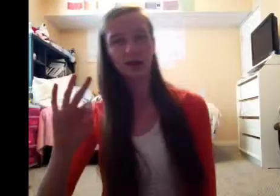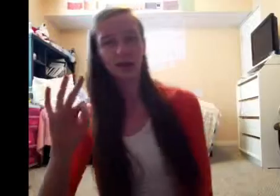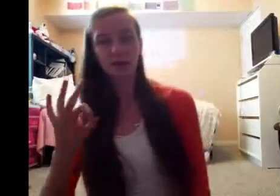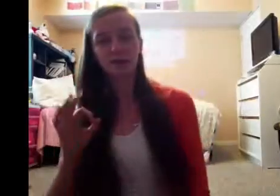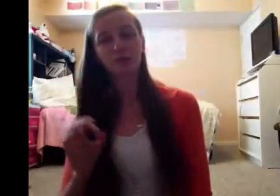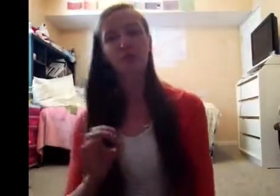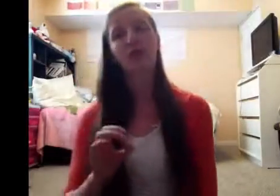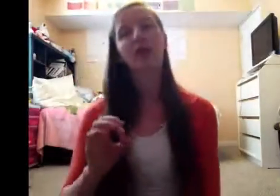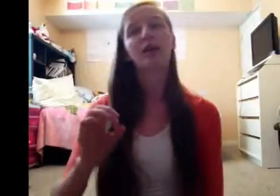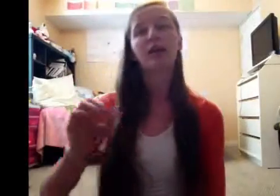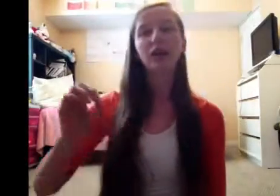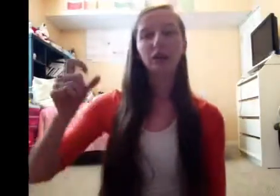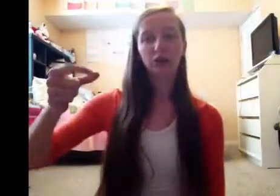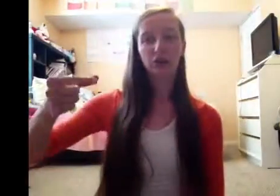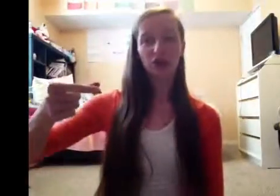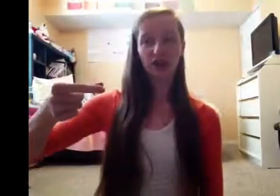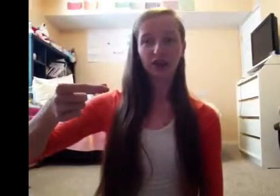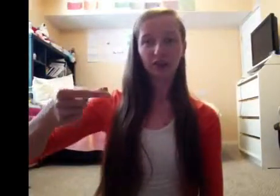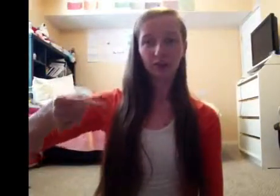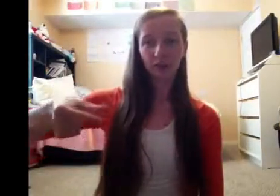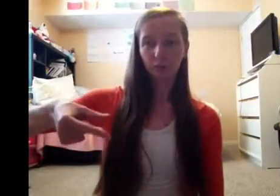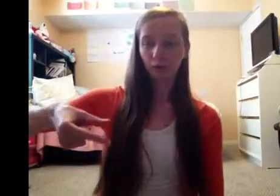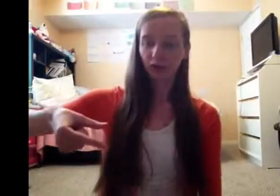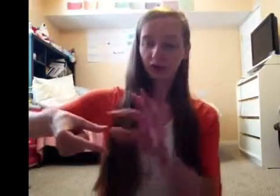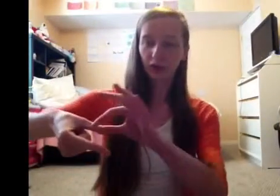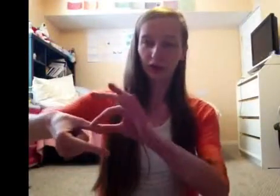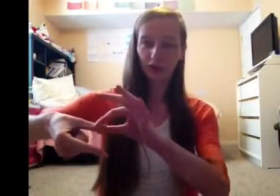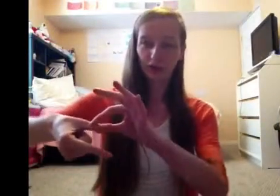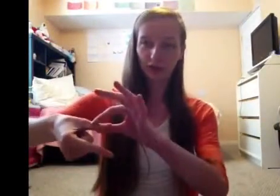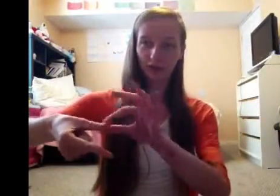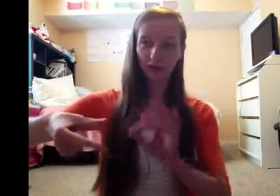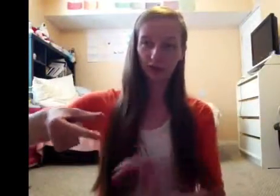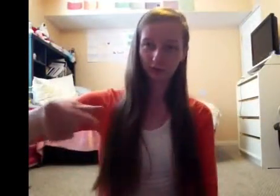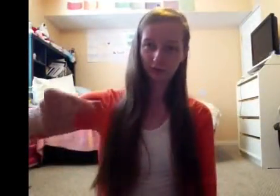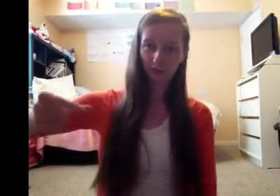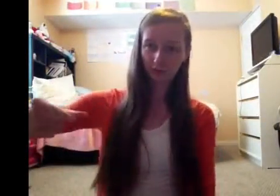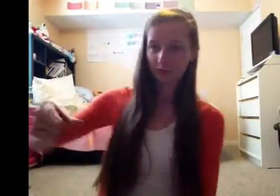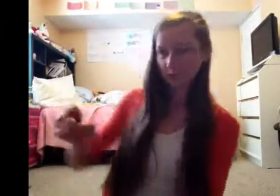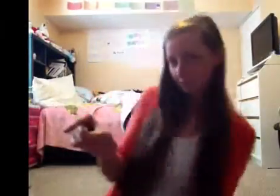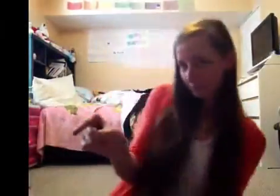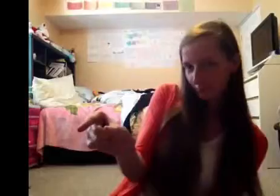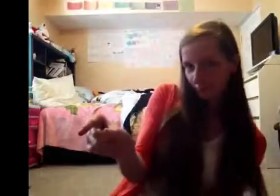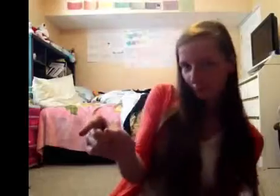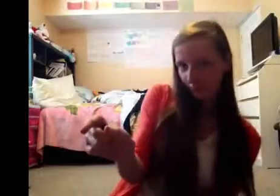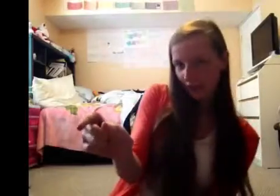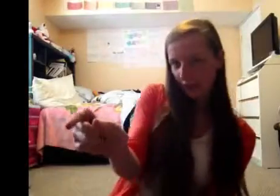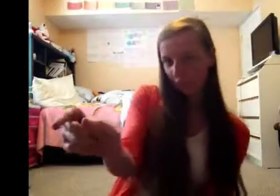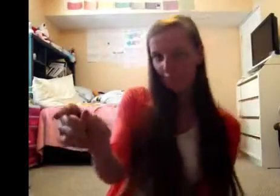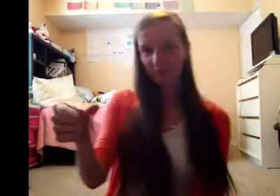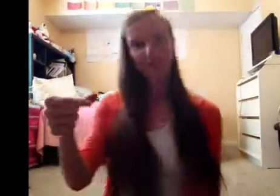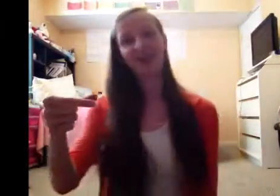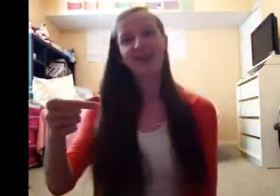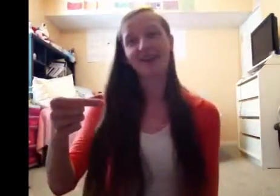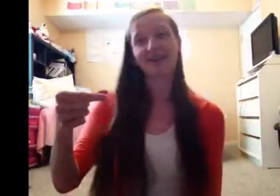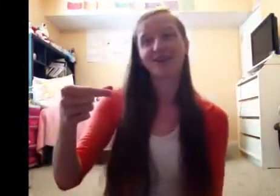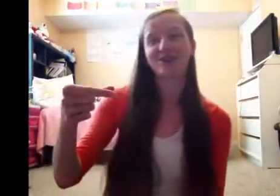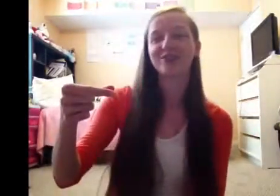anyway. G, so it's like you have this little, yeah, I don't know how else to explain